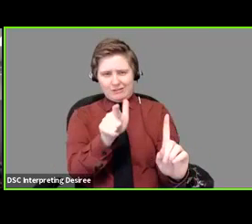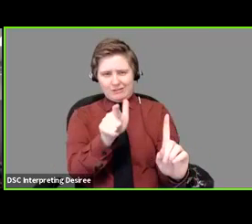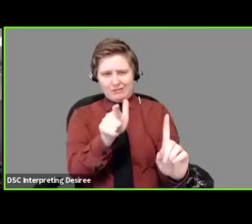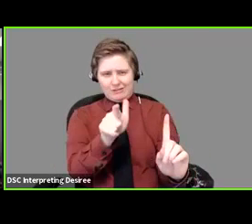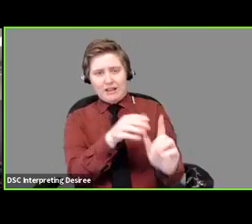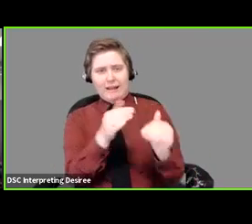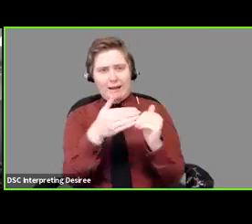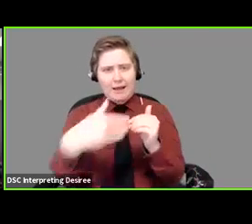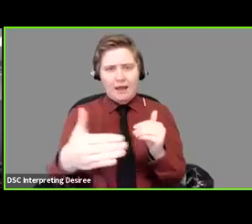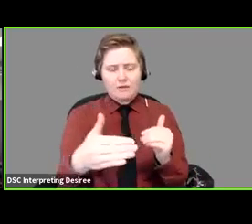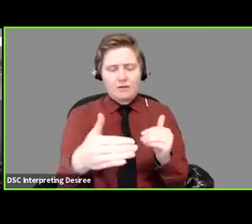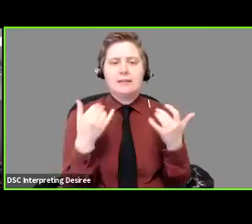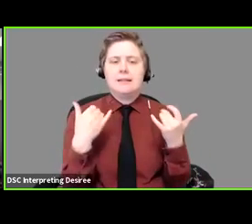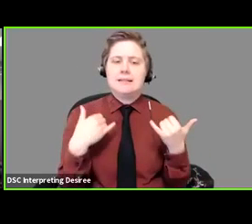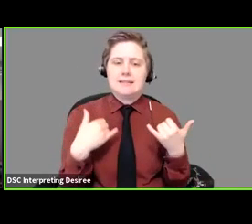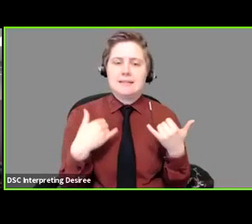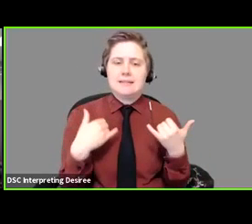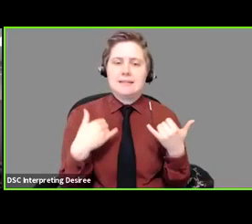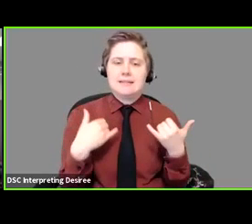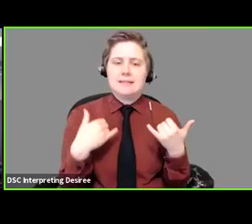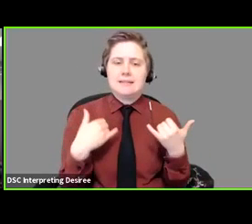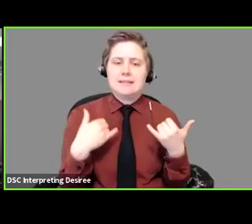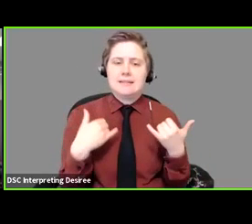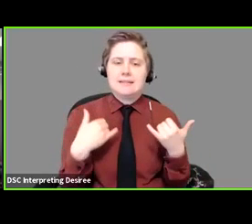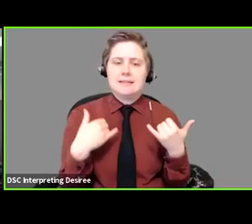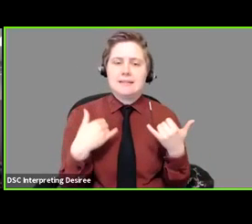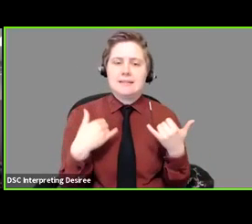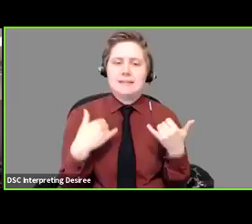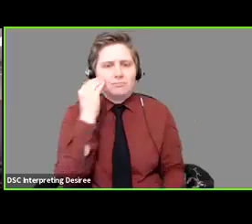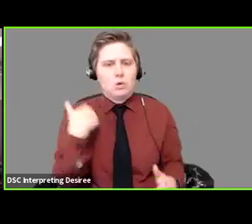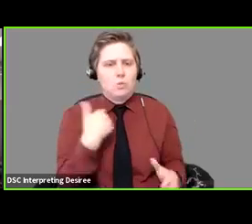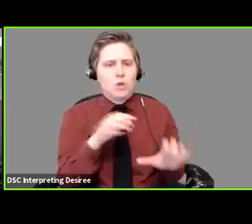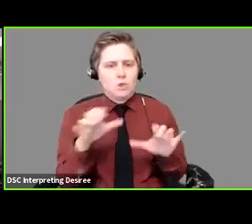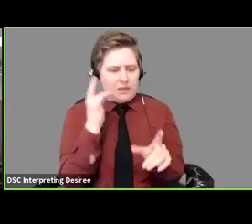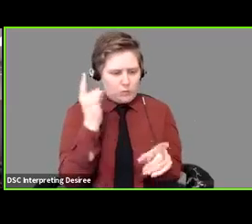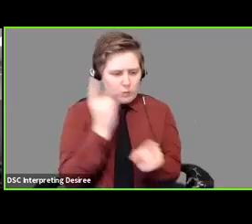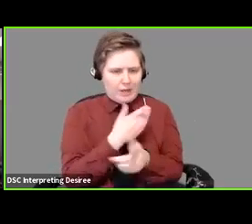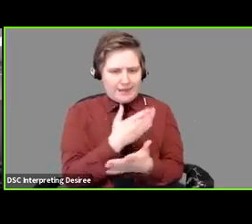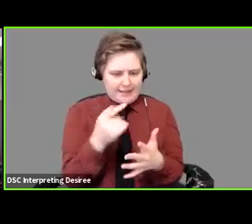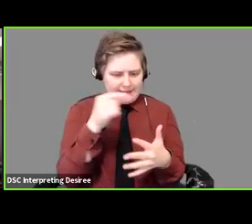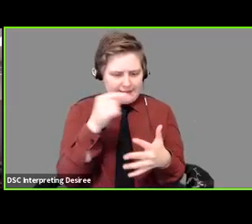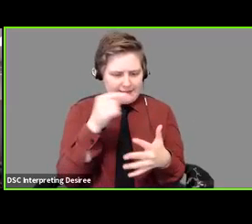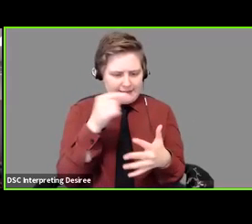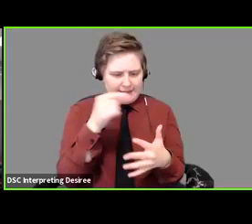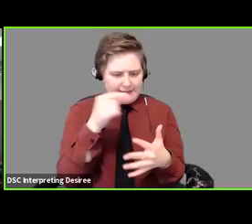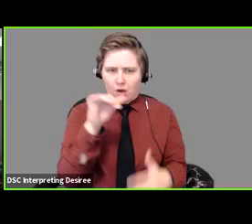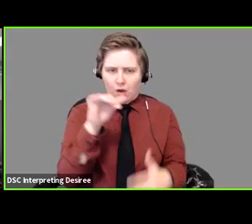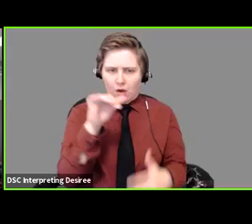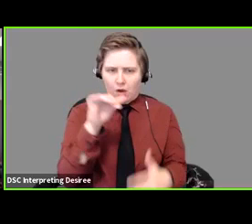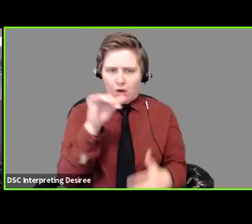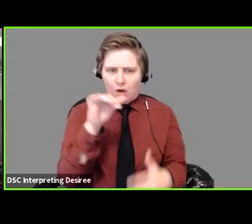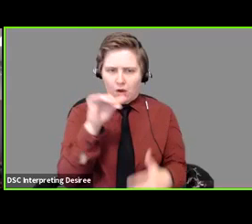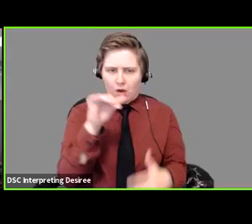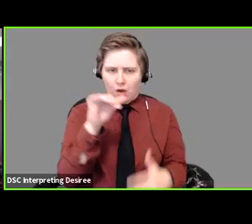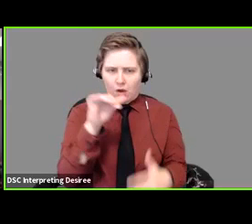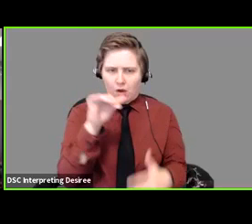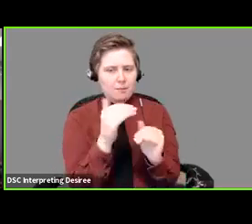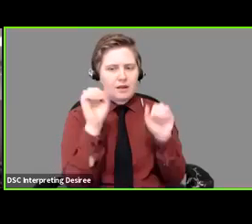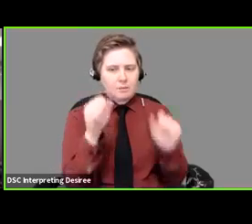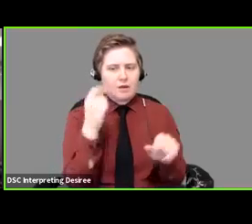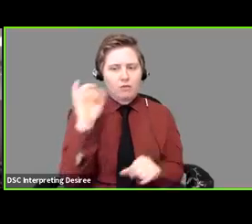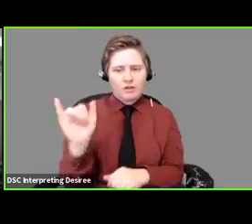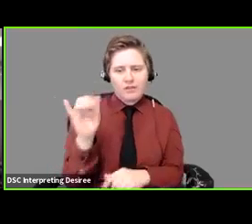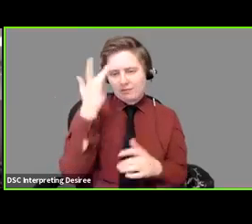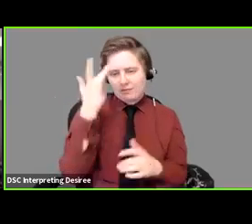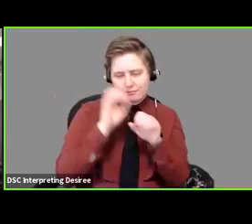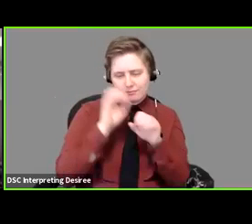that date, we're still going to have to be mindful that we're doing the proper things in those restaurants and bars that limit the ability for that virus to spread from